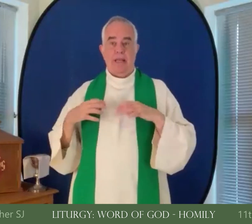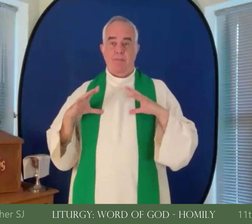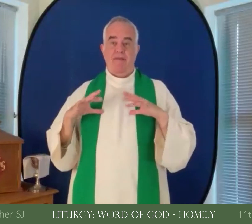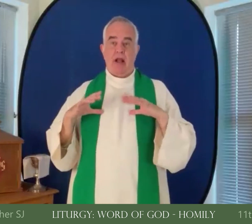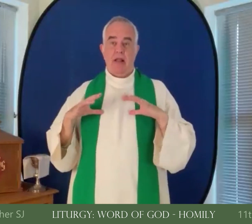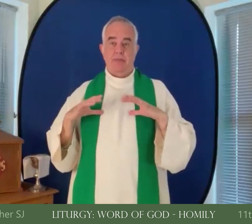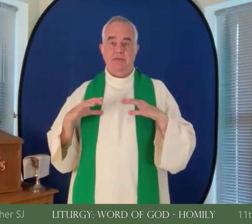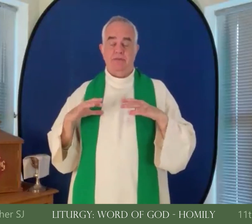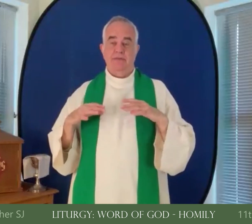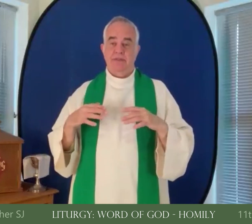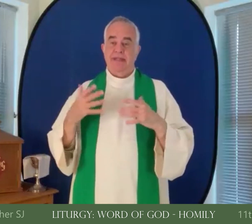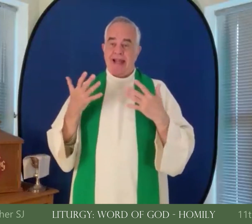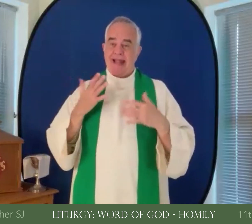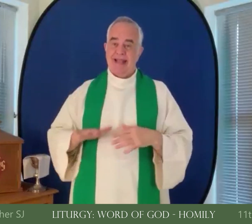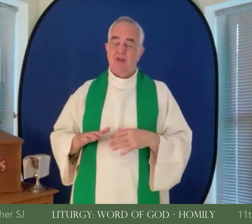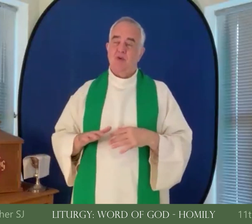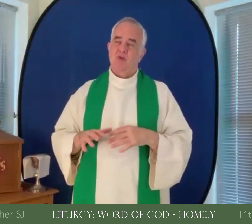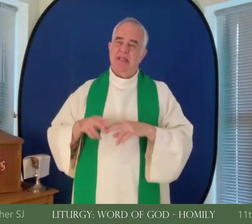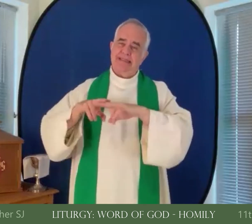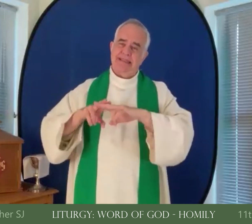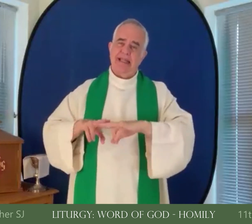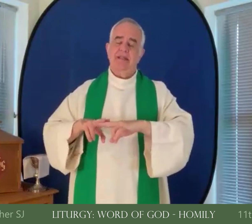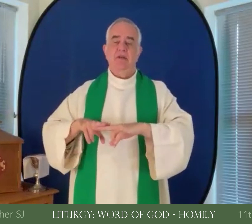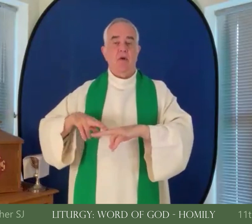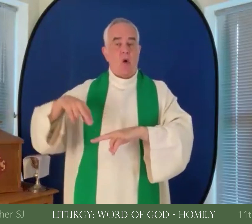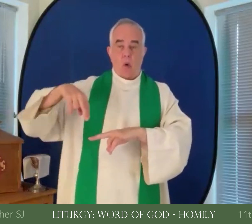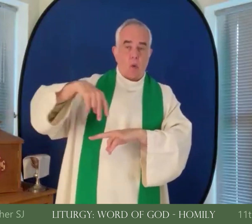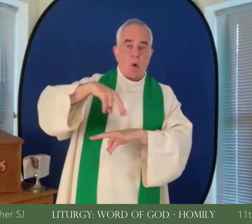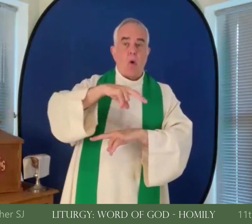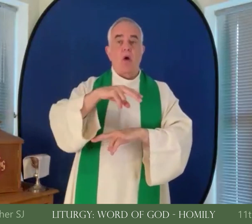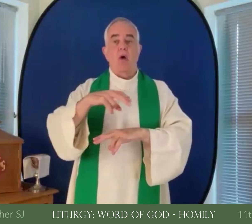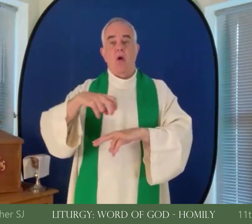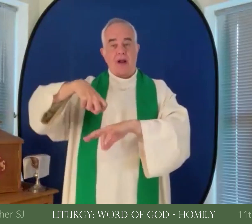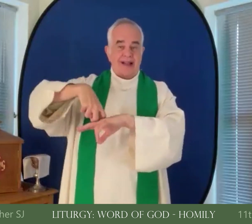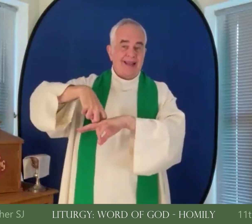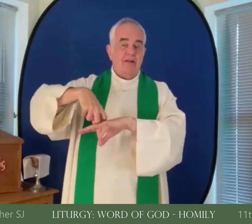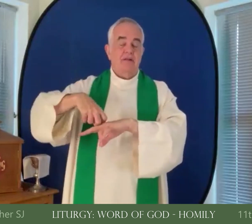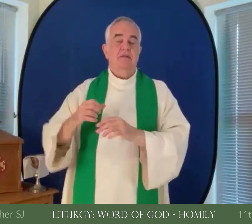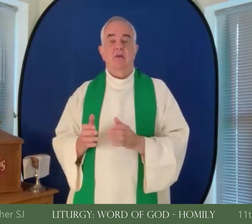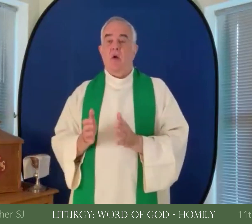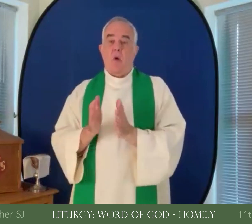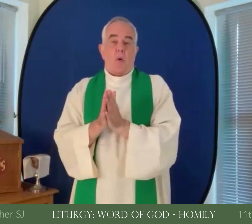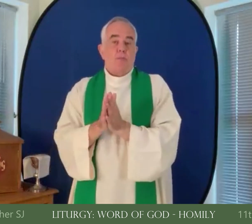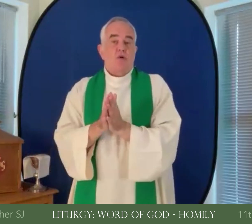to be available, needs to sit or walk or kneel or